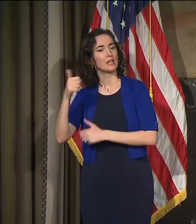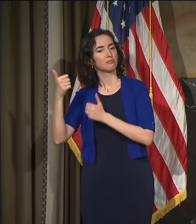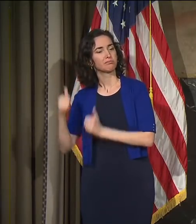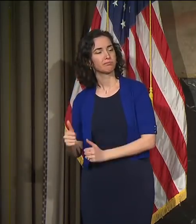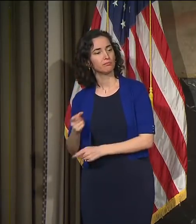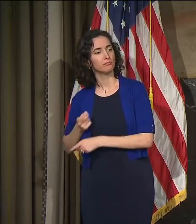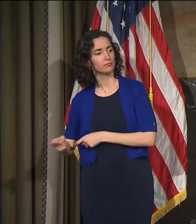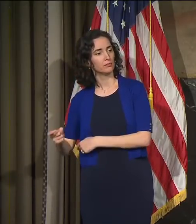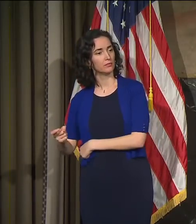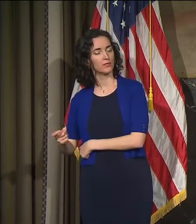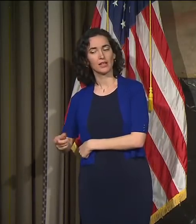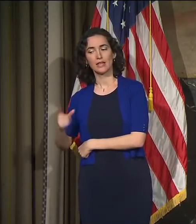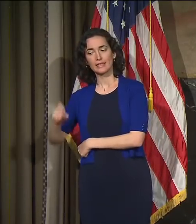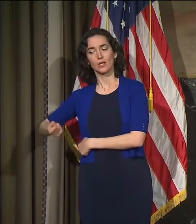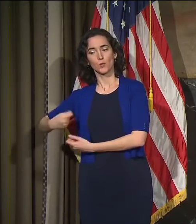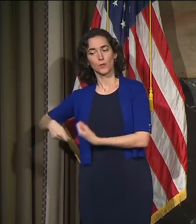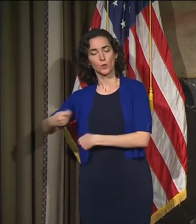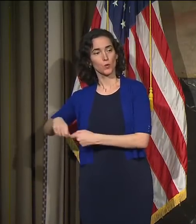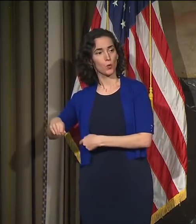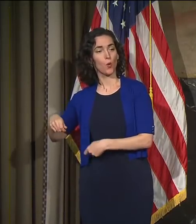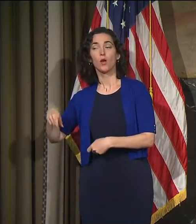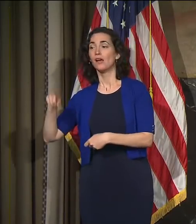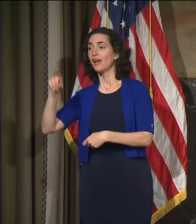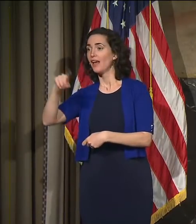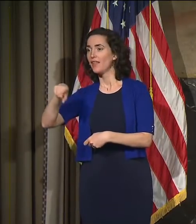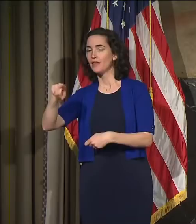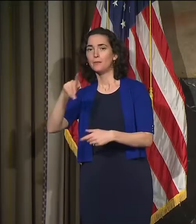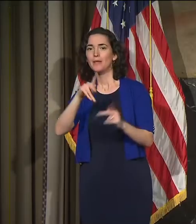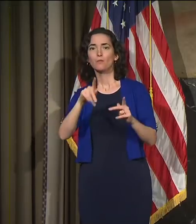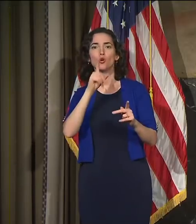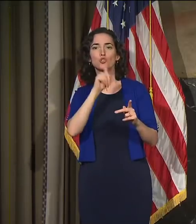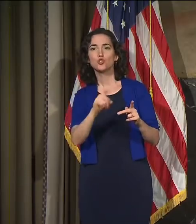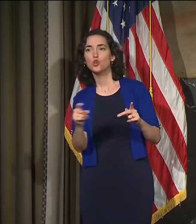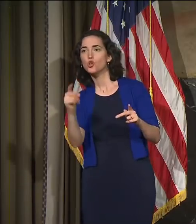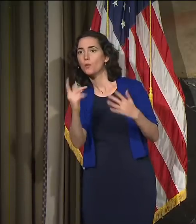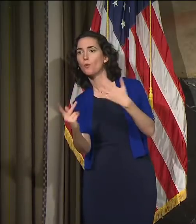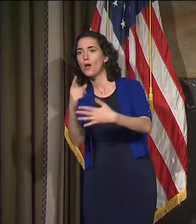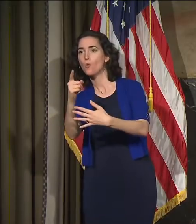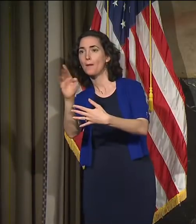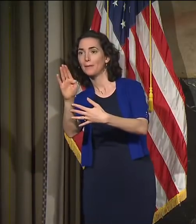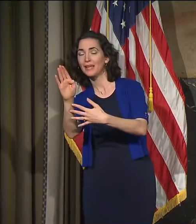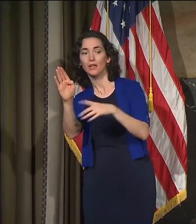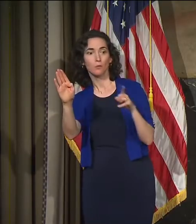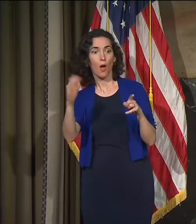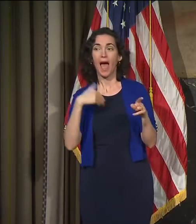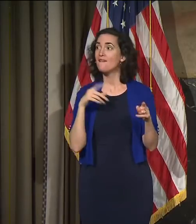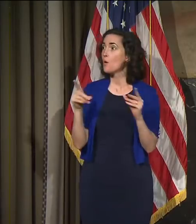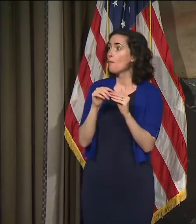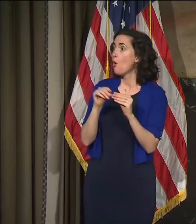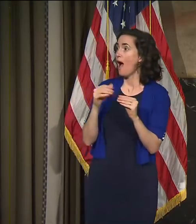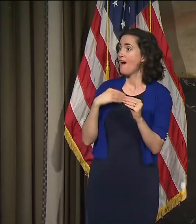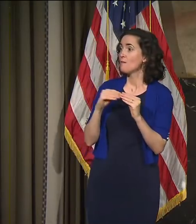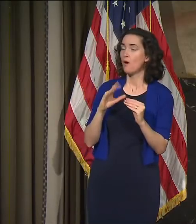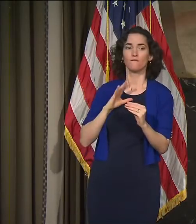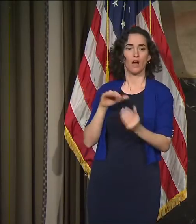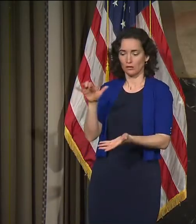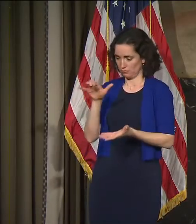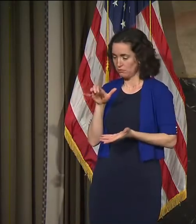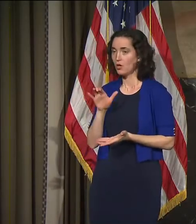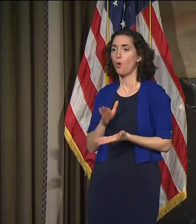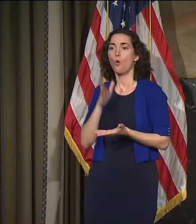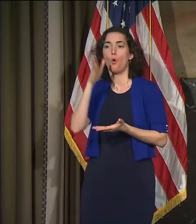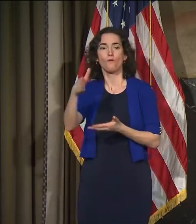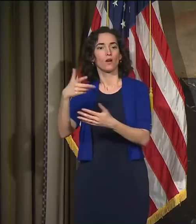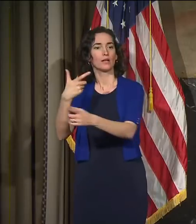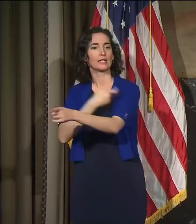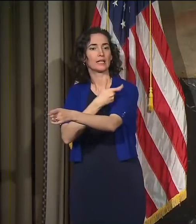things for people that would be in priority 1B. But we have those doses available for some reason,